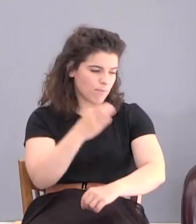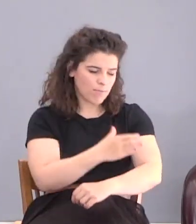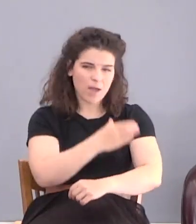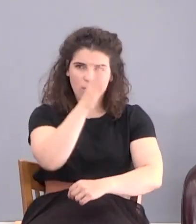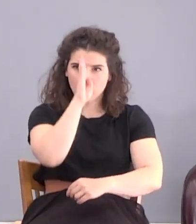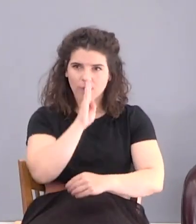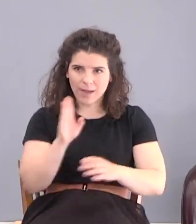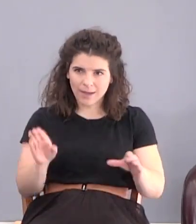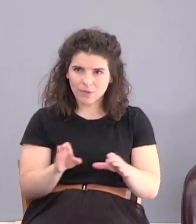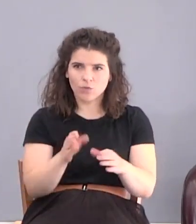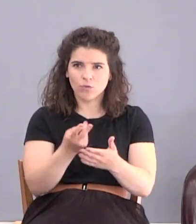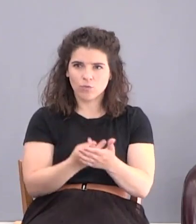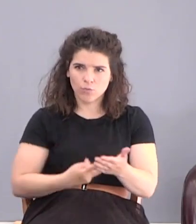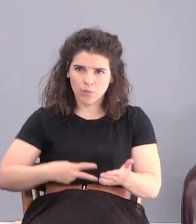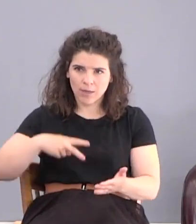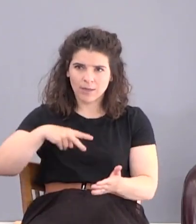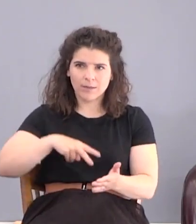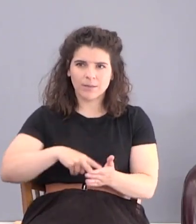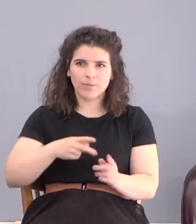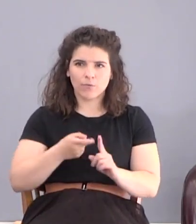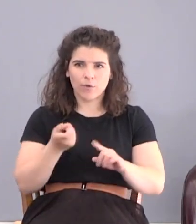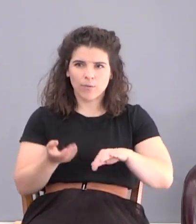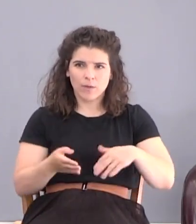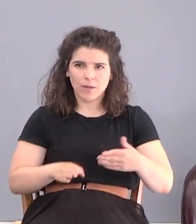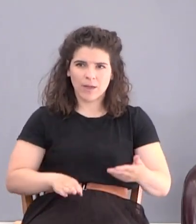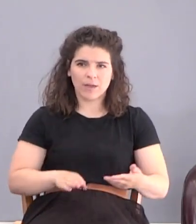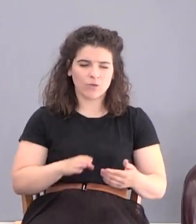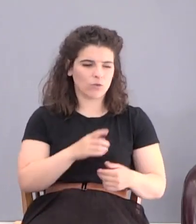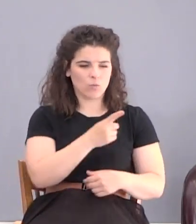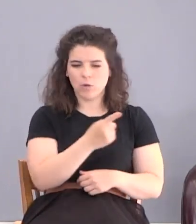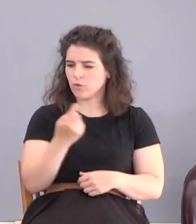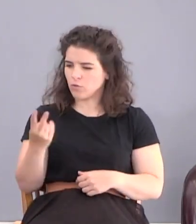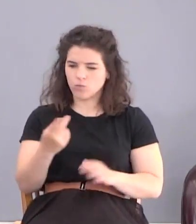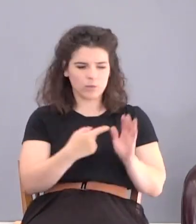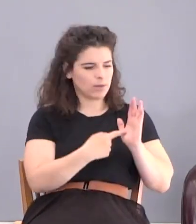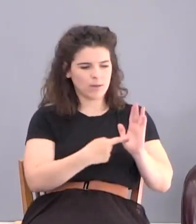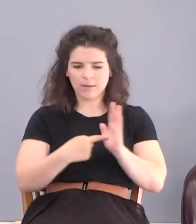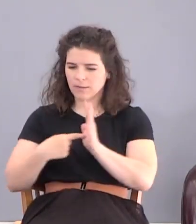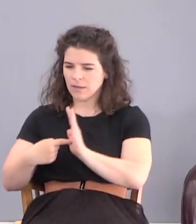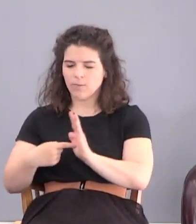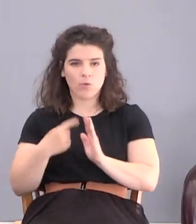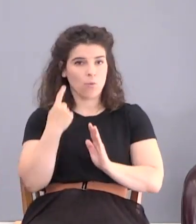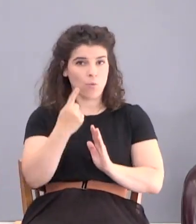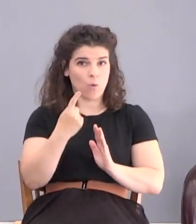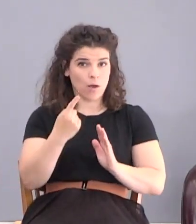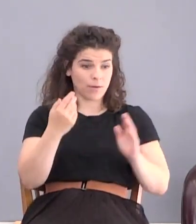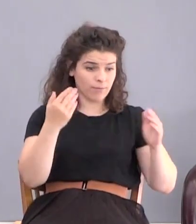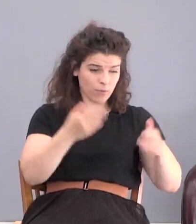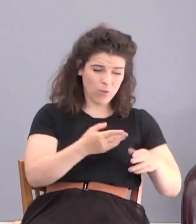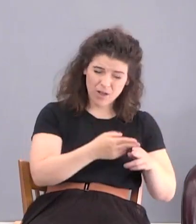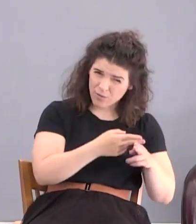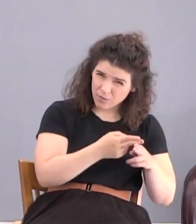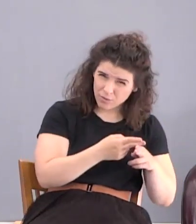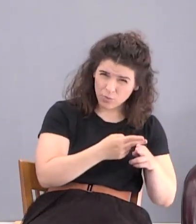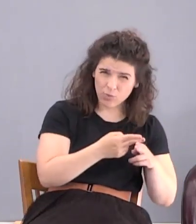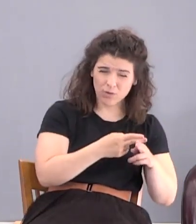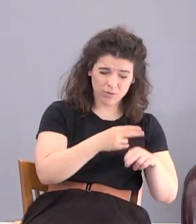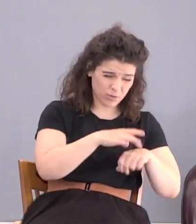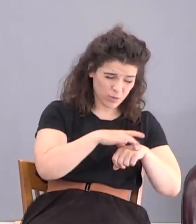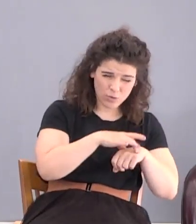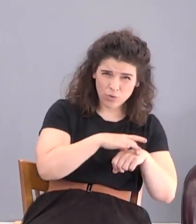God can do to raise him from the dead. So you have two examples of one focusing on the temporal and the earthly,